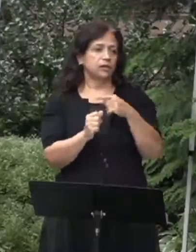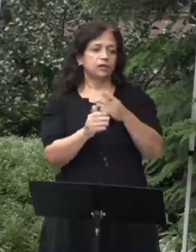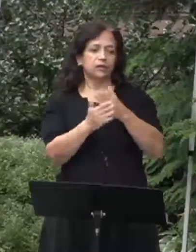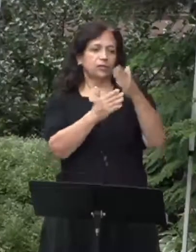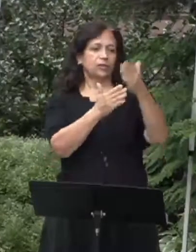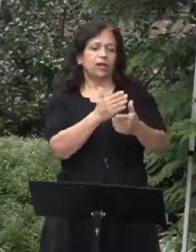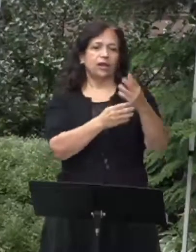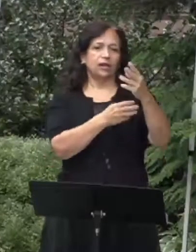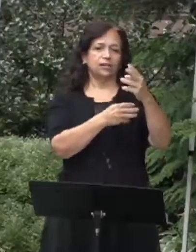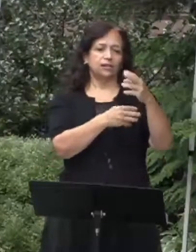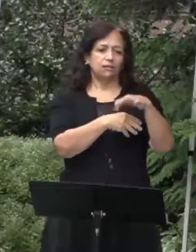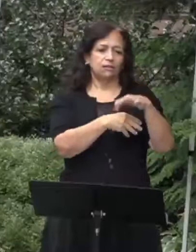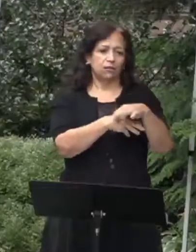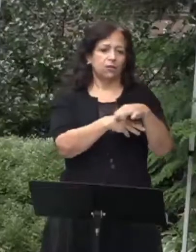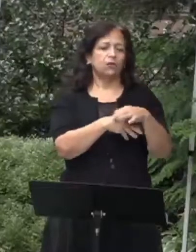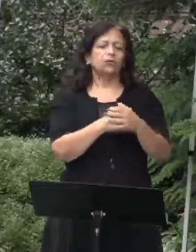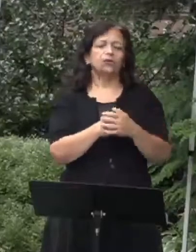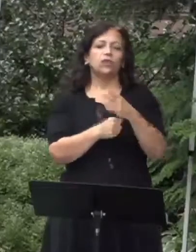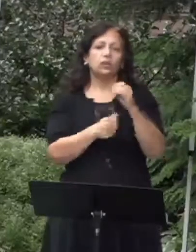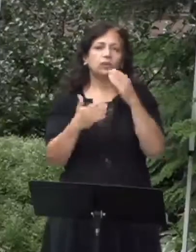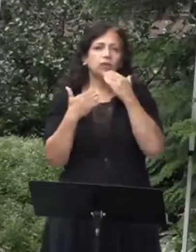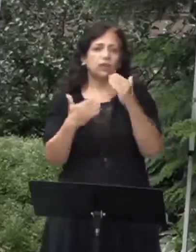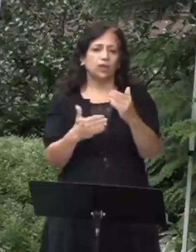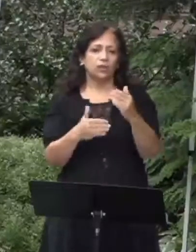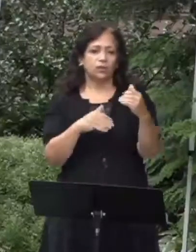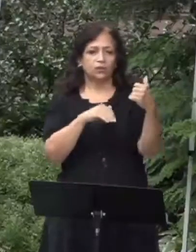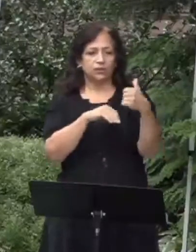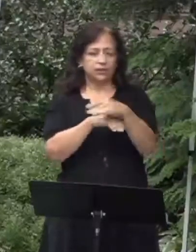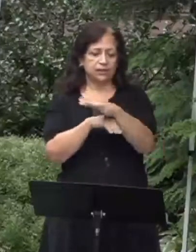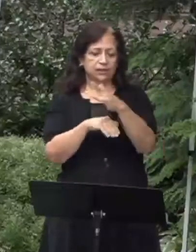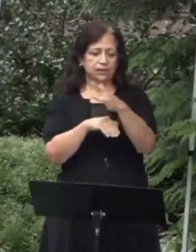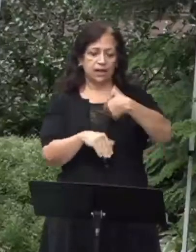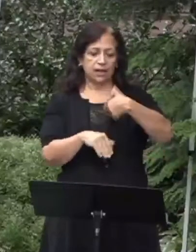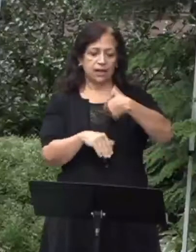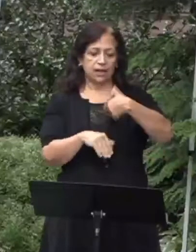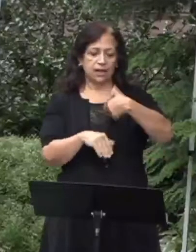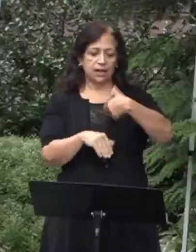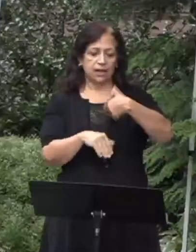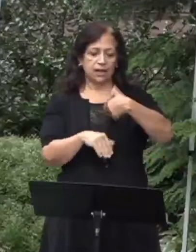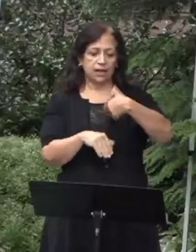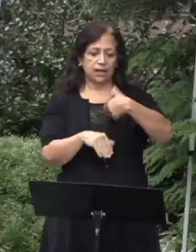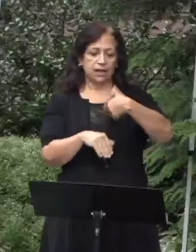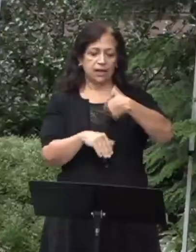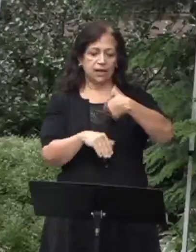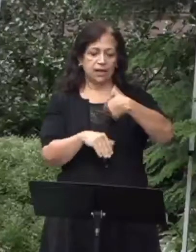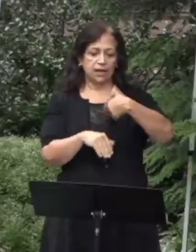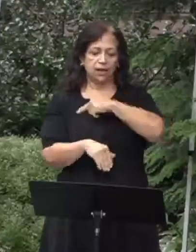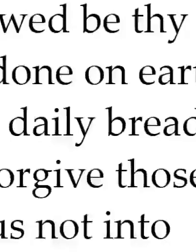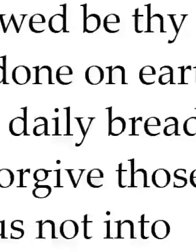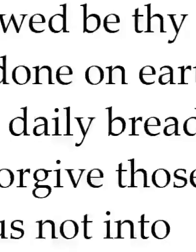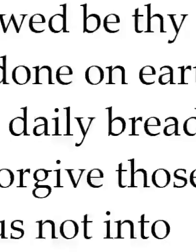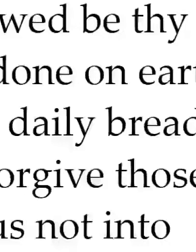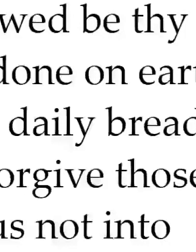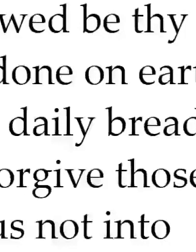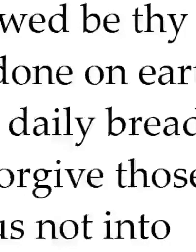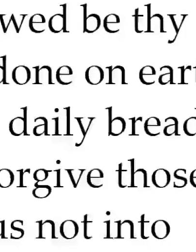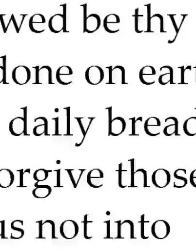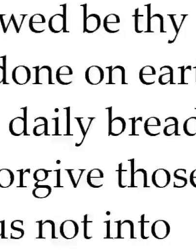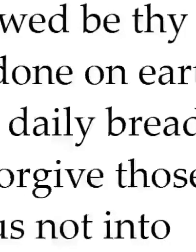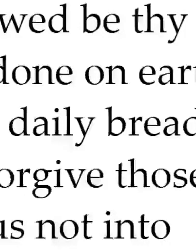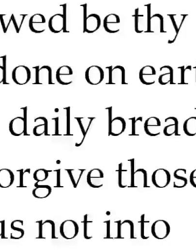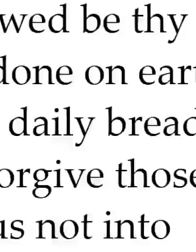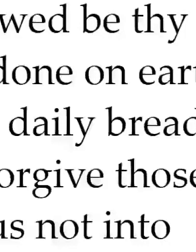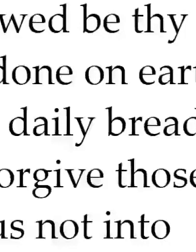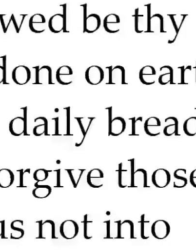and we thank you for sending us your Son, who taught us to pray. Our Father, who art in